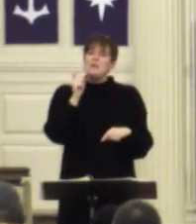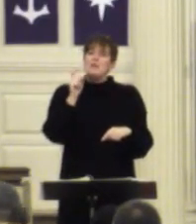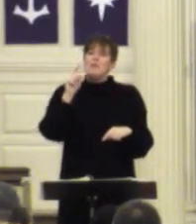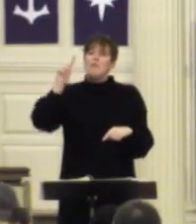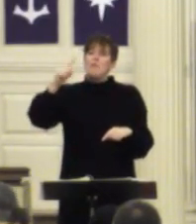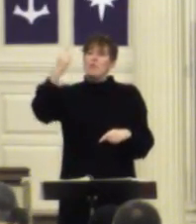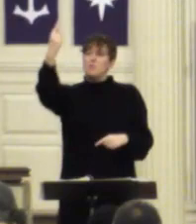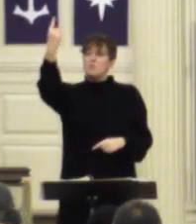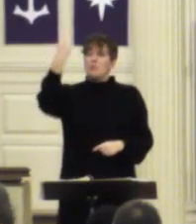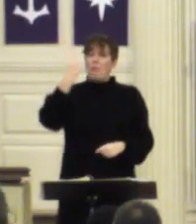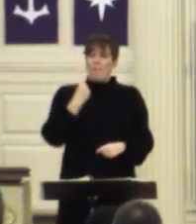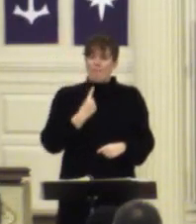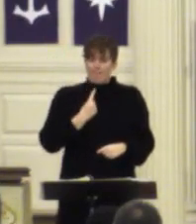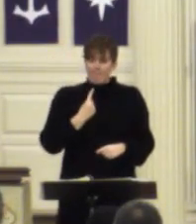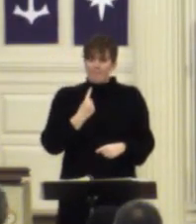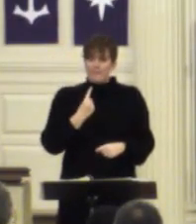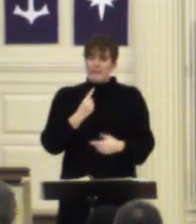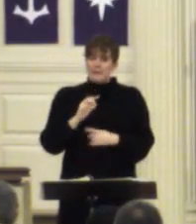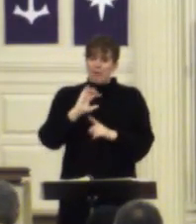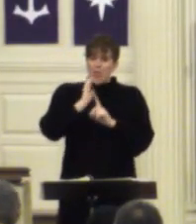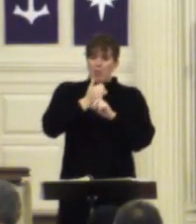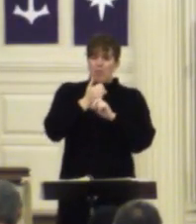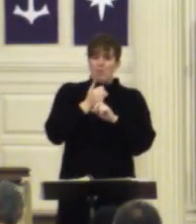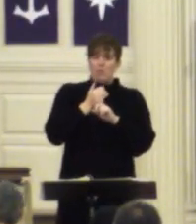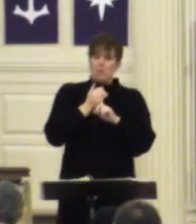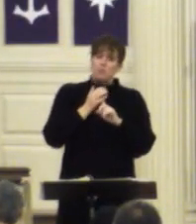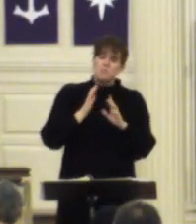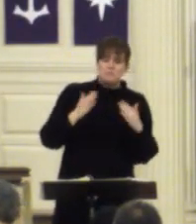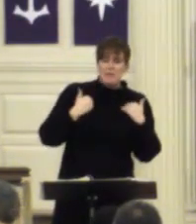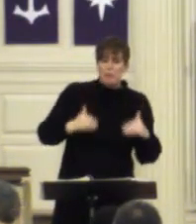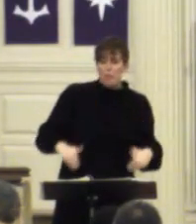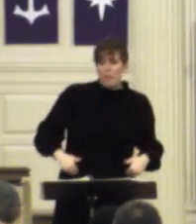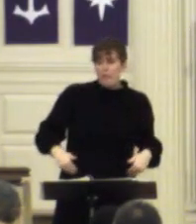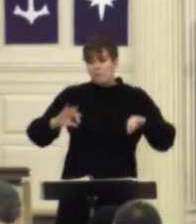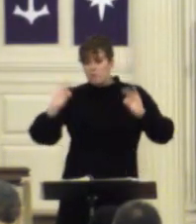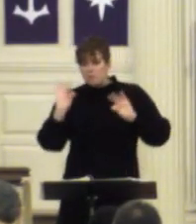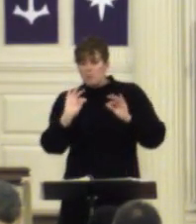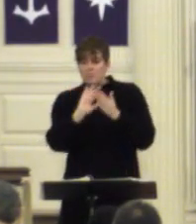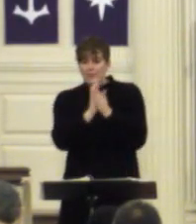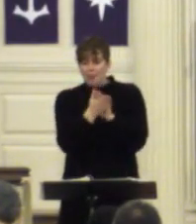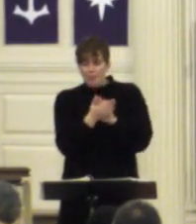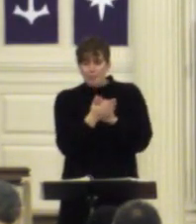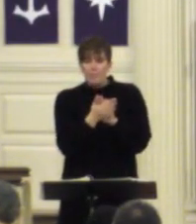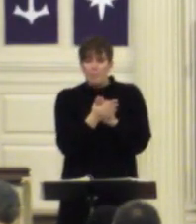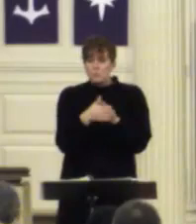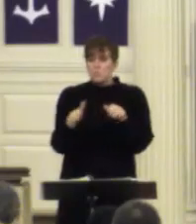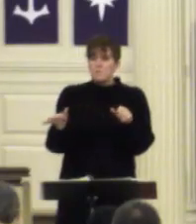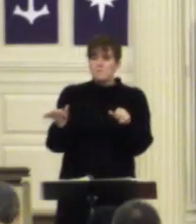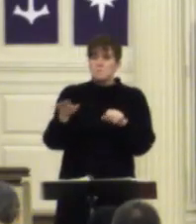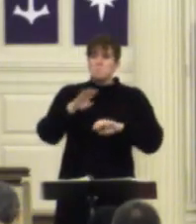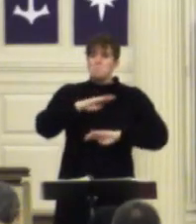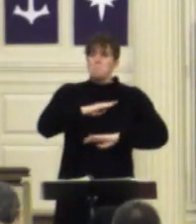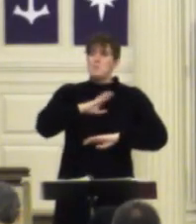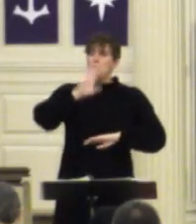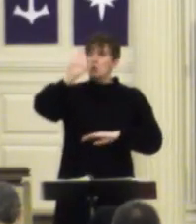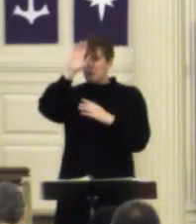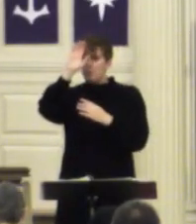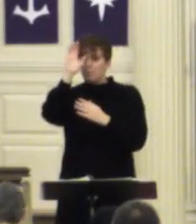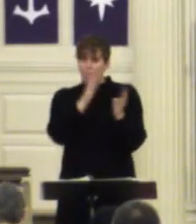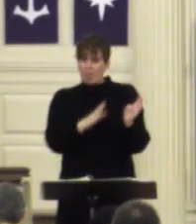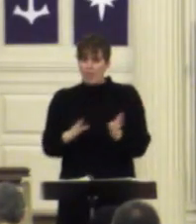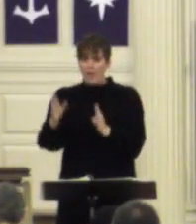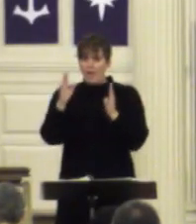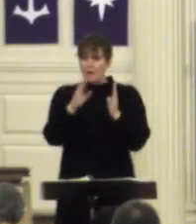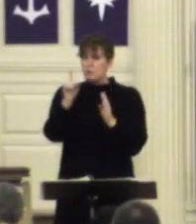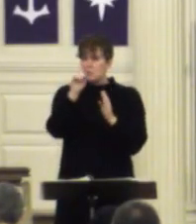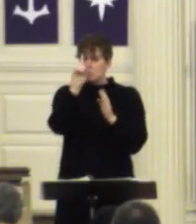coming, the lowliness of human flesh, and so fulfilled the design you formed long ago, and opened for